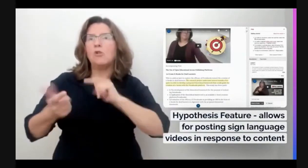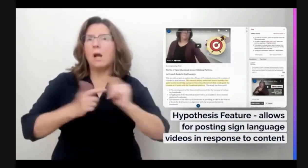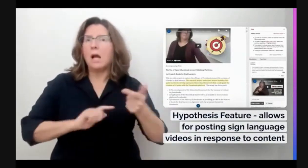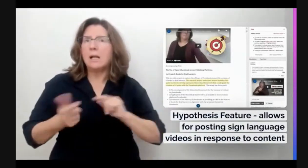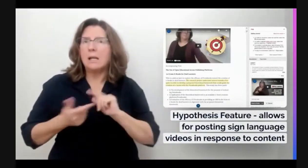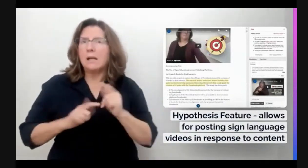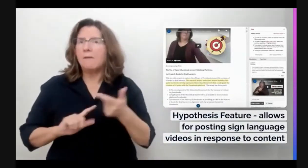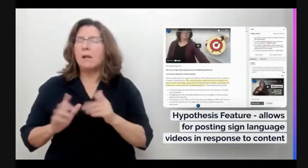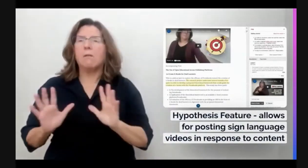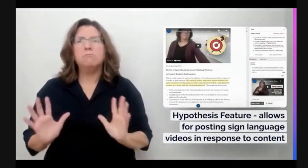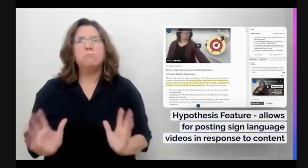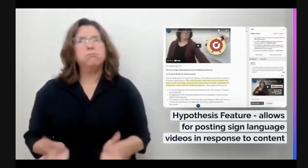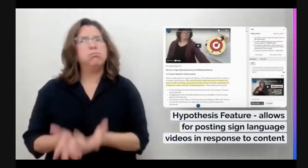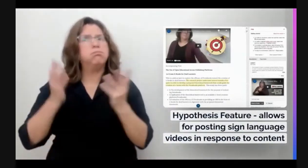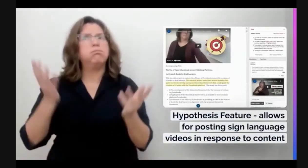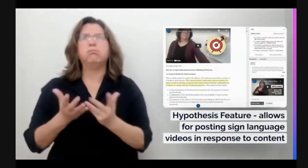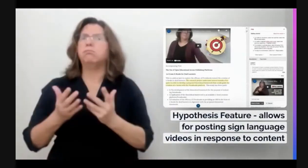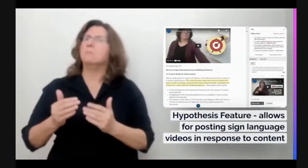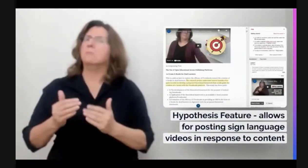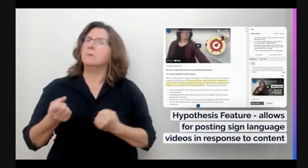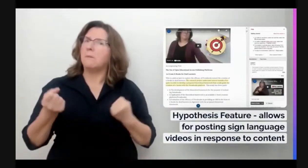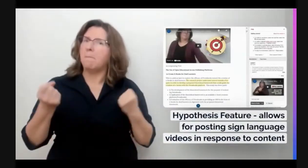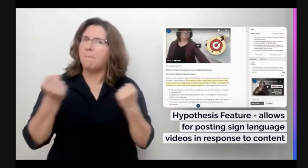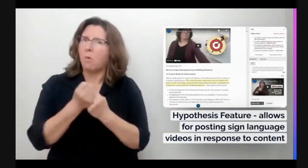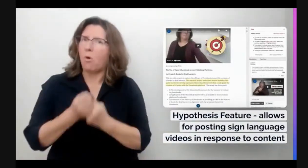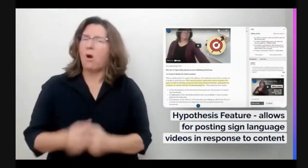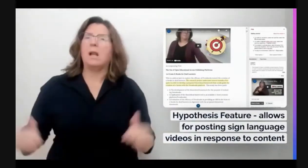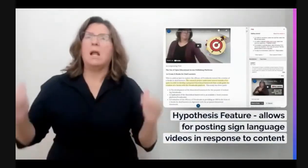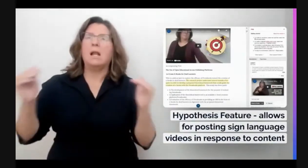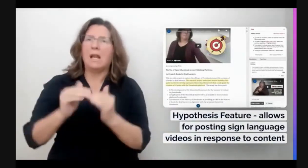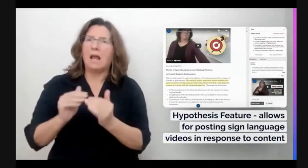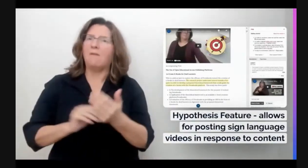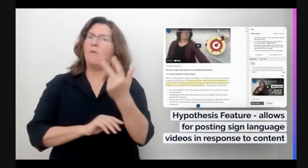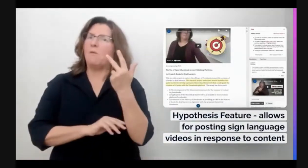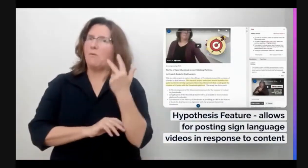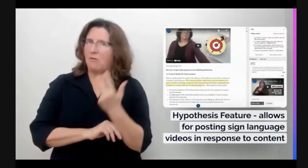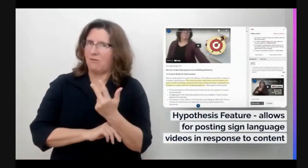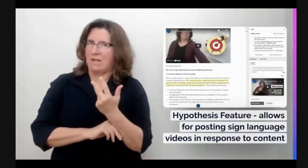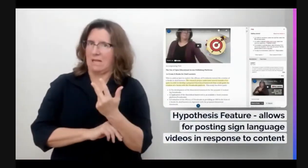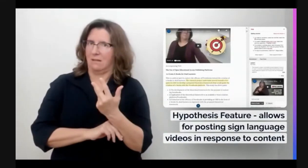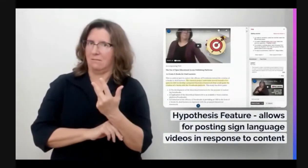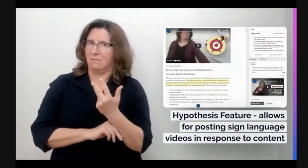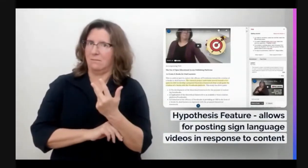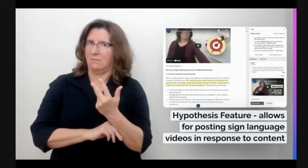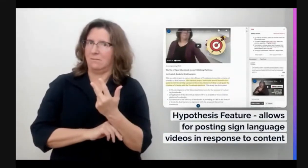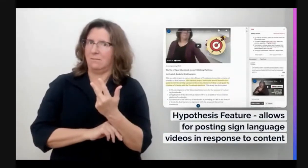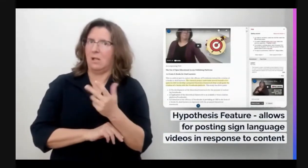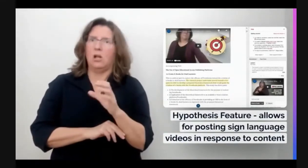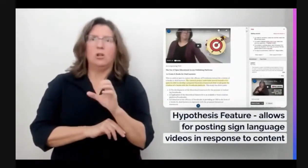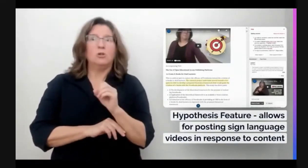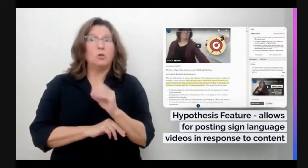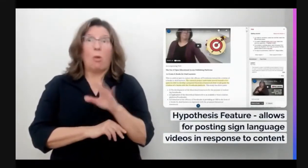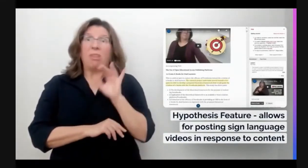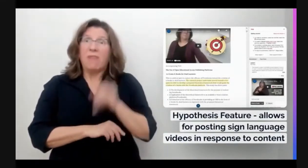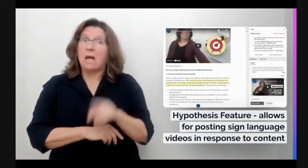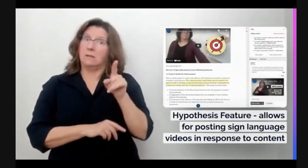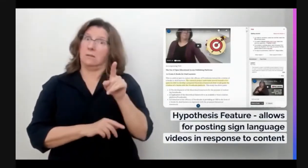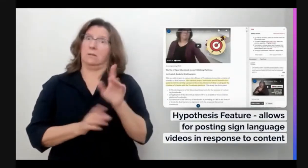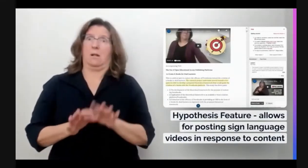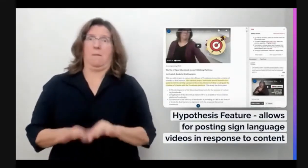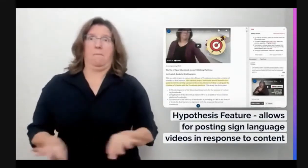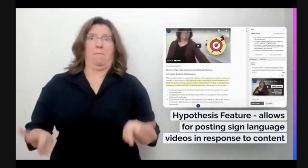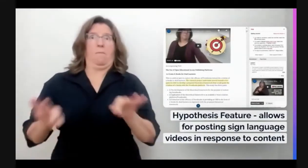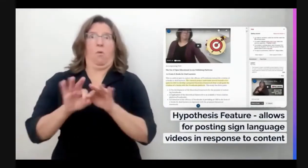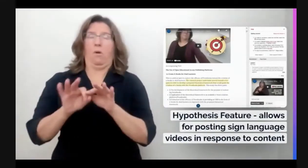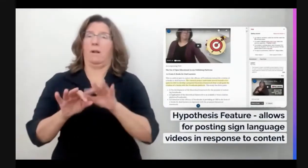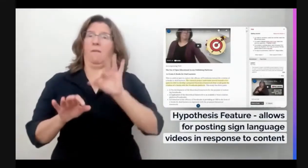for interactive activities. That's the kind of thing we need for level 3 accessibility. This is